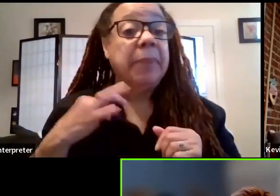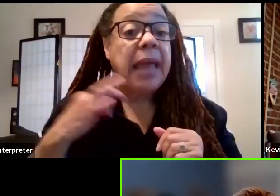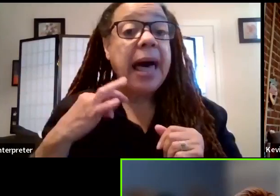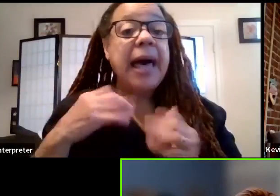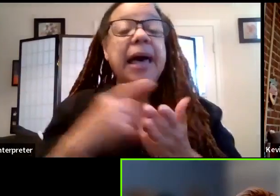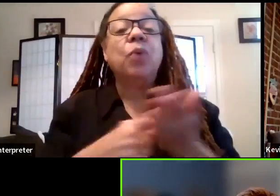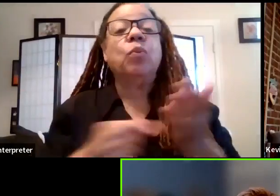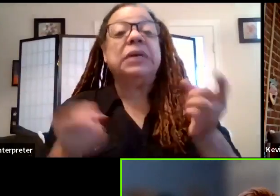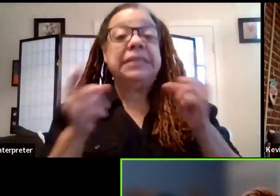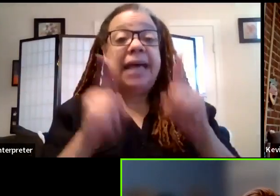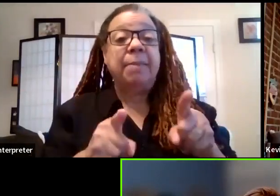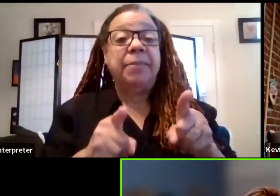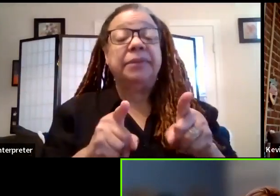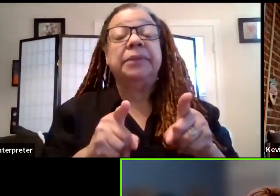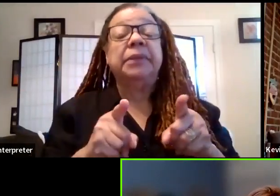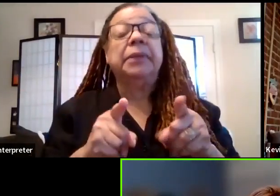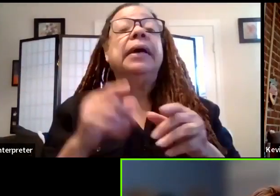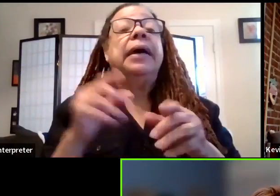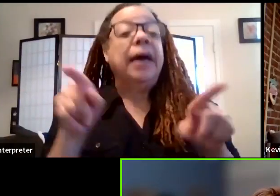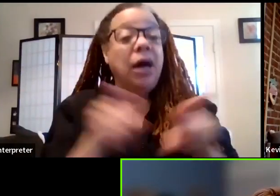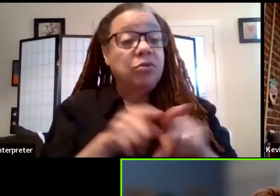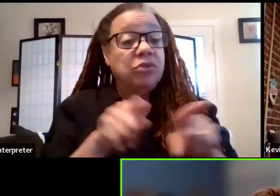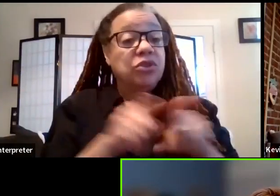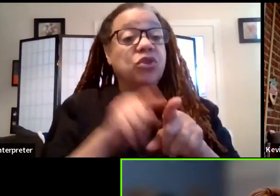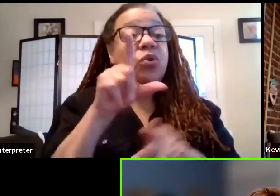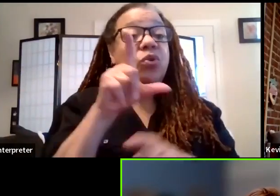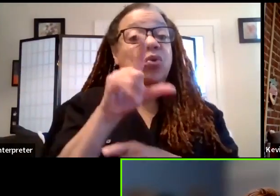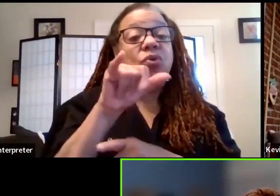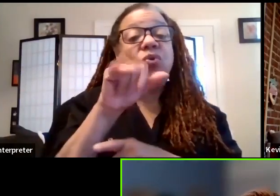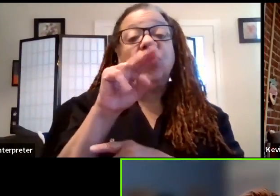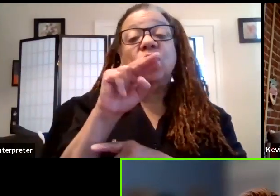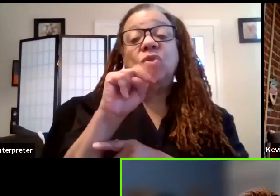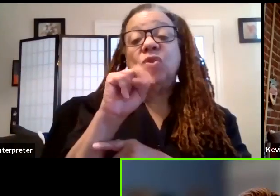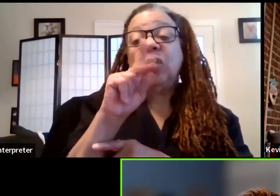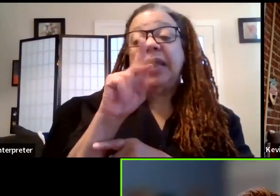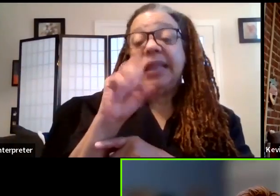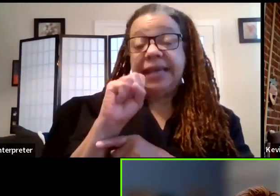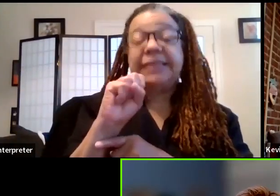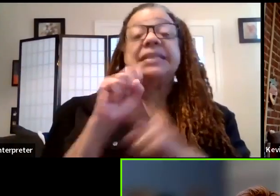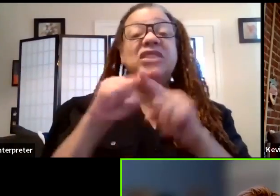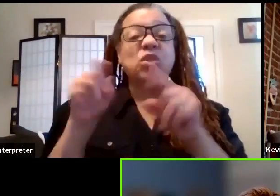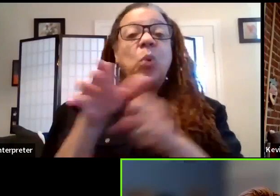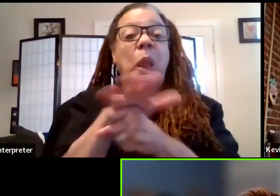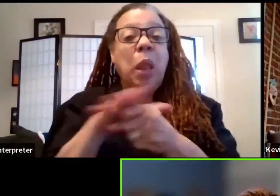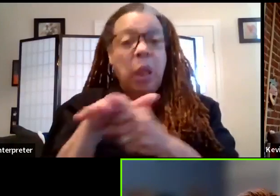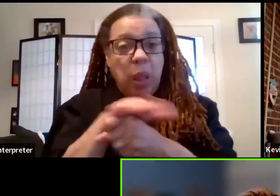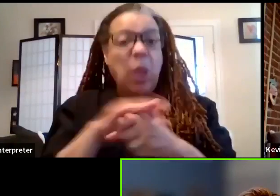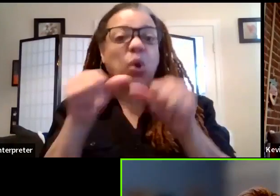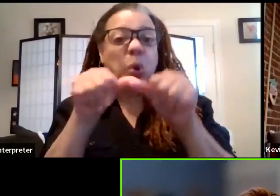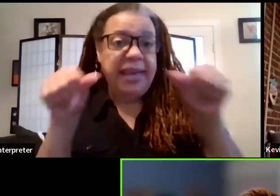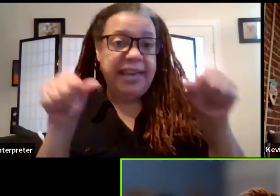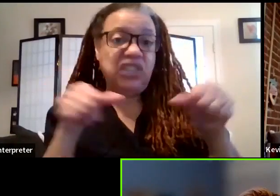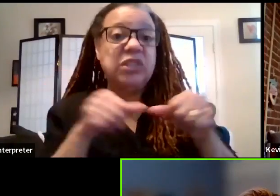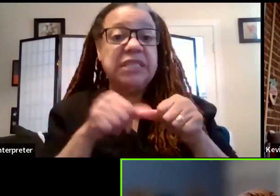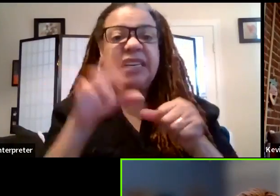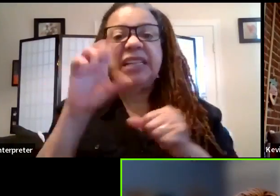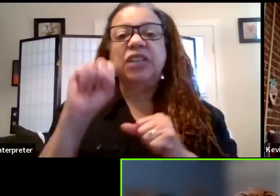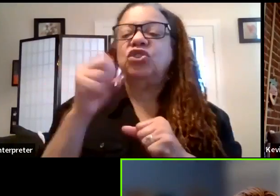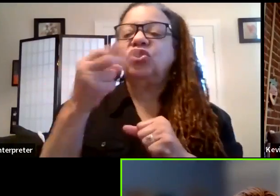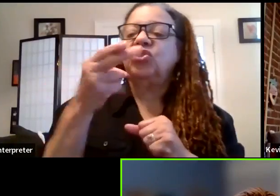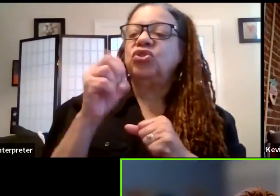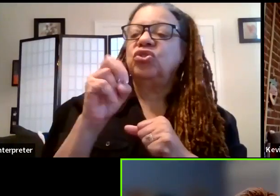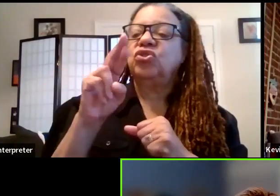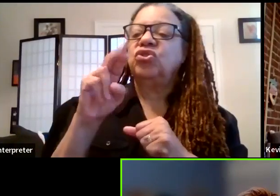you're eligible, and also links to local organizations like Rhode Island Parent Information Network, Sherlock Center, Department